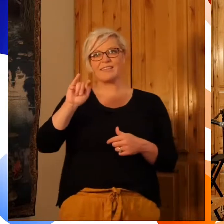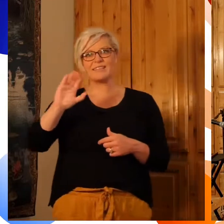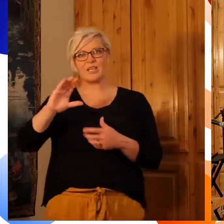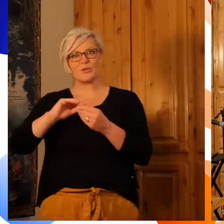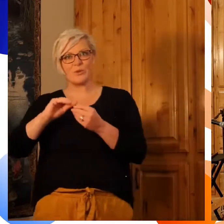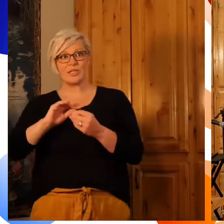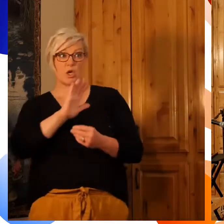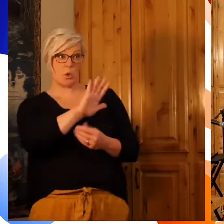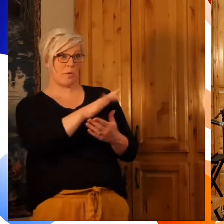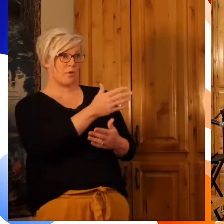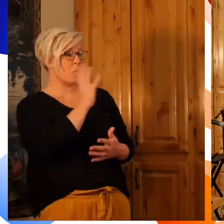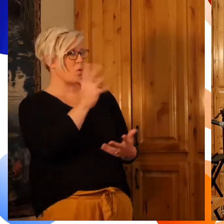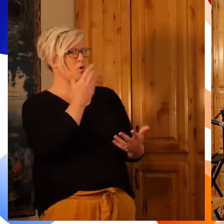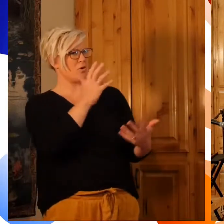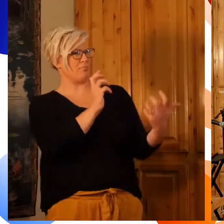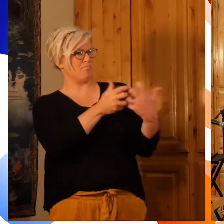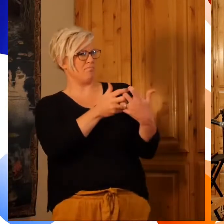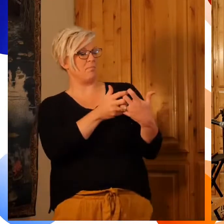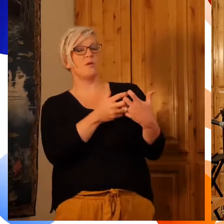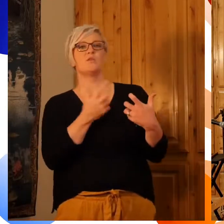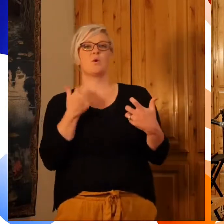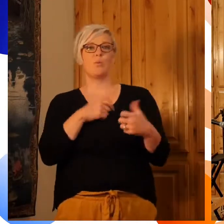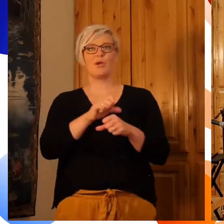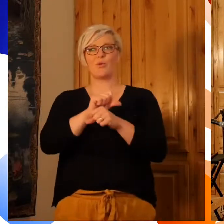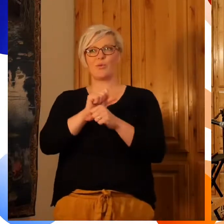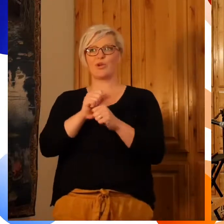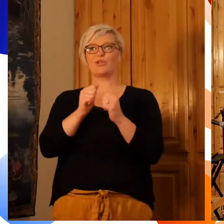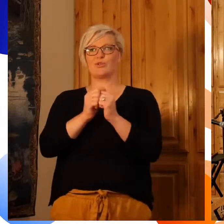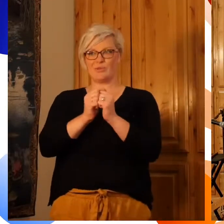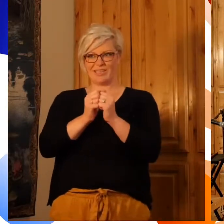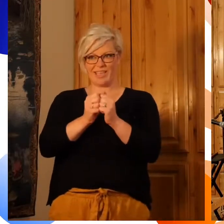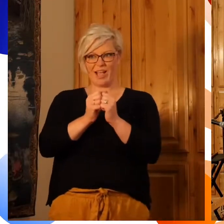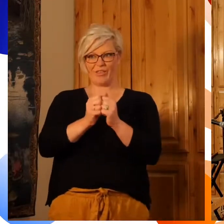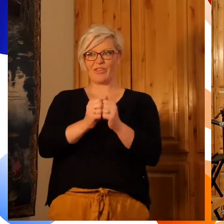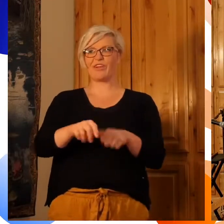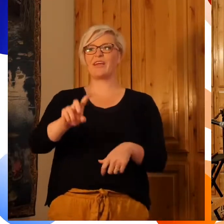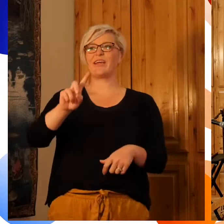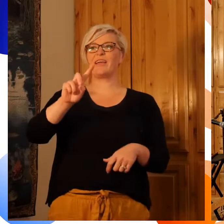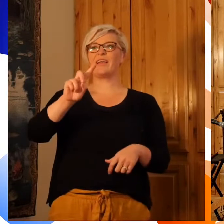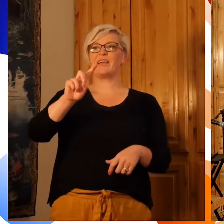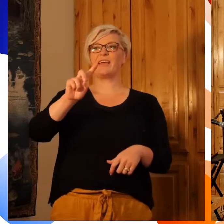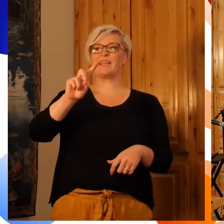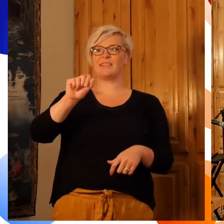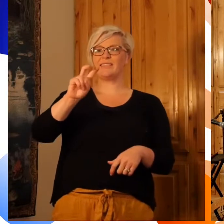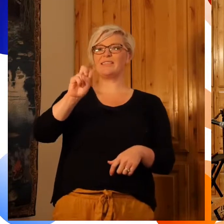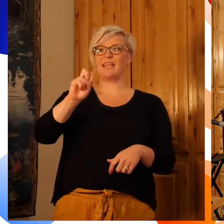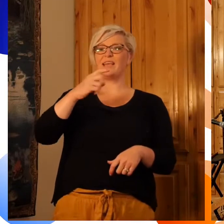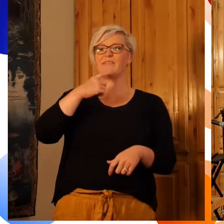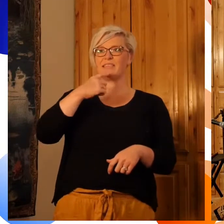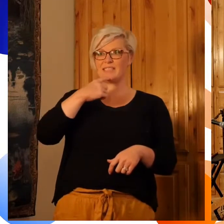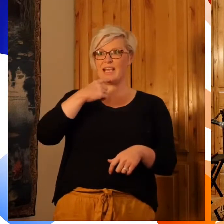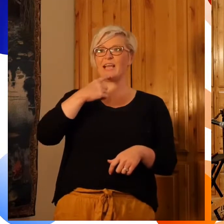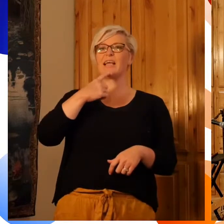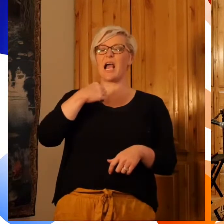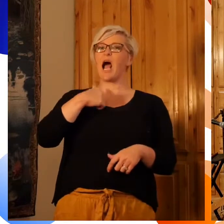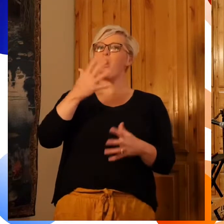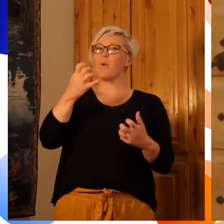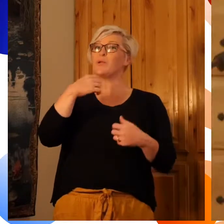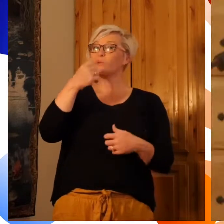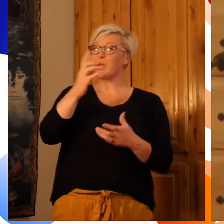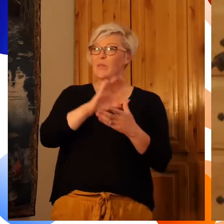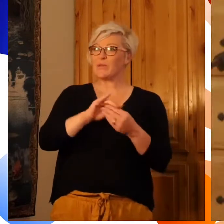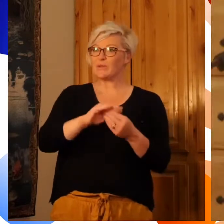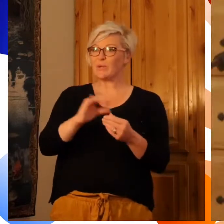and we worked up the set, and it was great. And then Dave said, "I want to tell the stories too and do the music, so we were off and